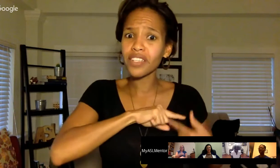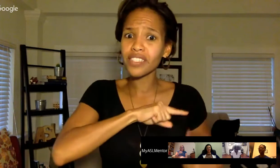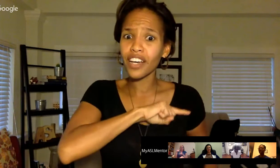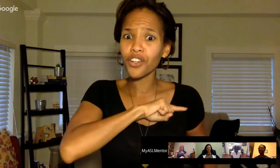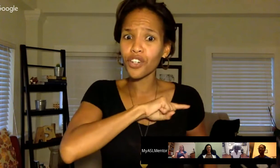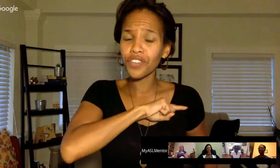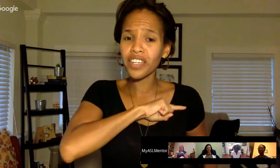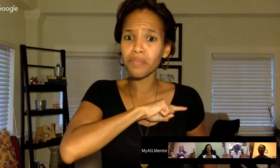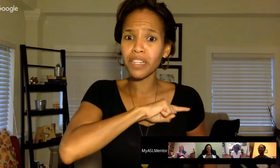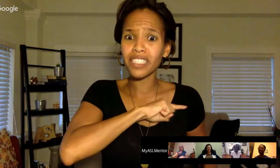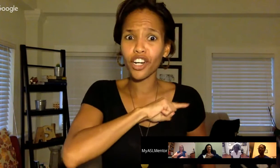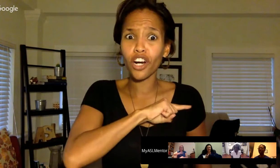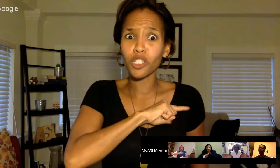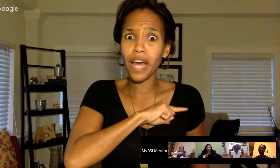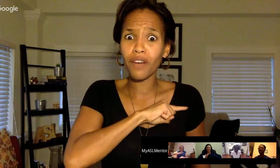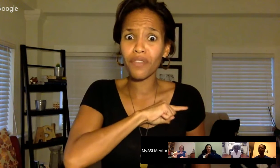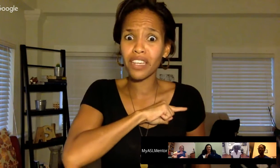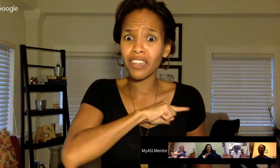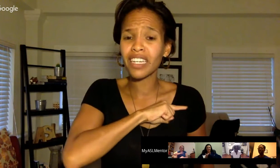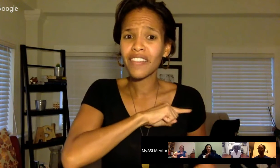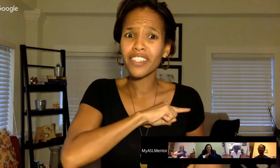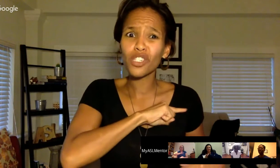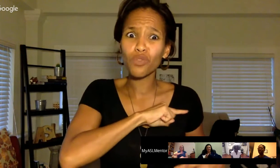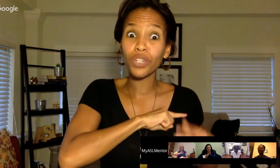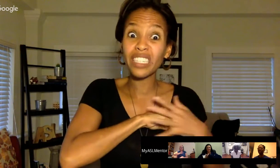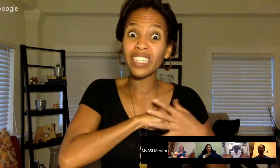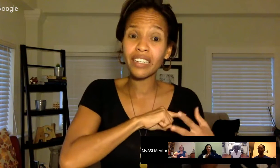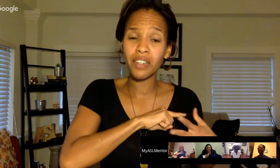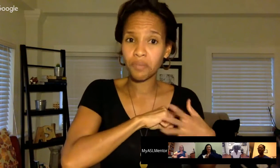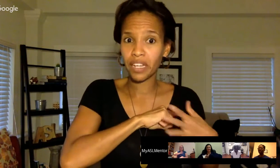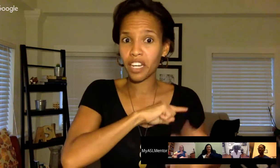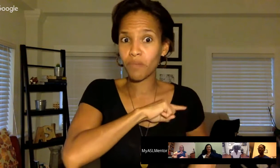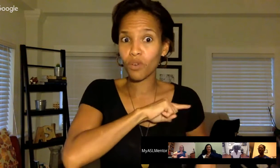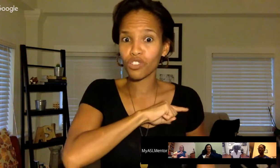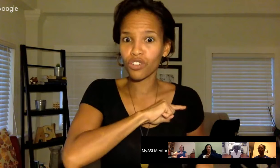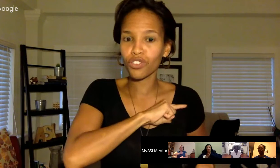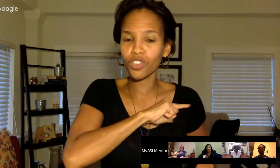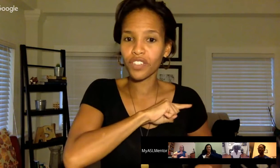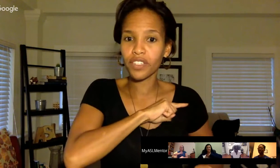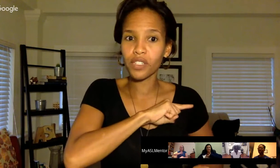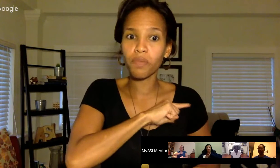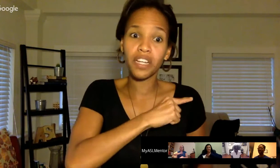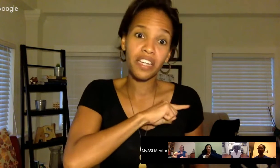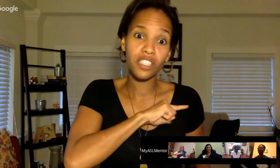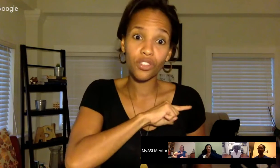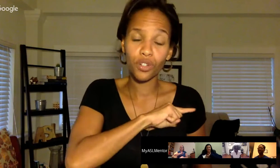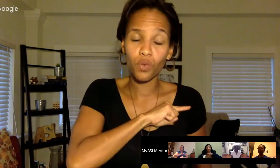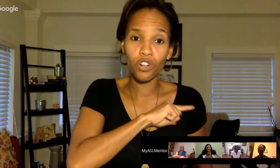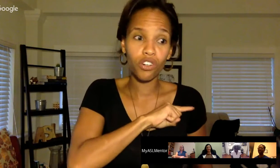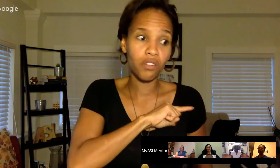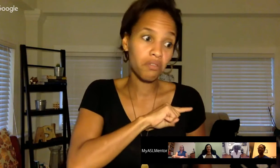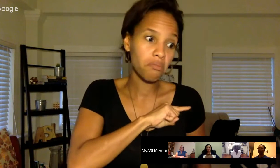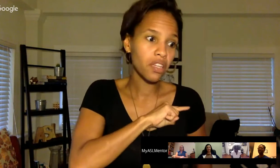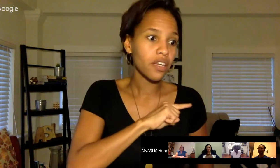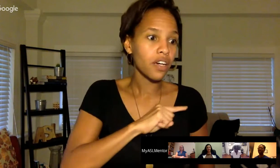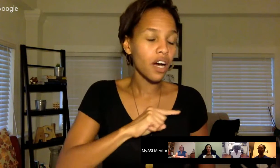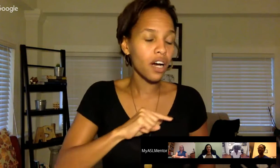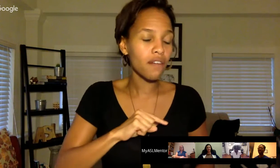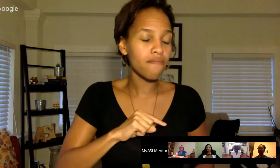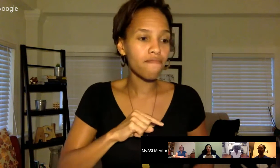guys know this sign, nervous, means like your heart's pounding. This is really like an emotional nervous, but it still could work.